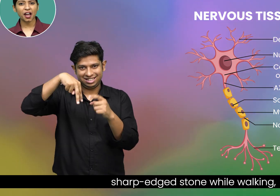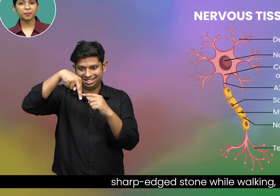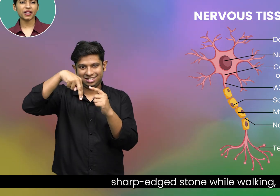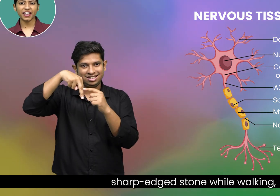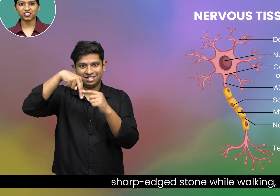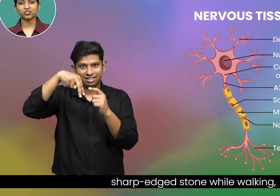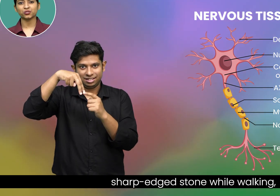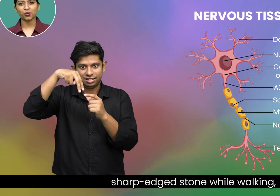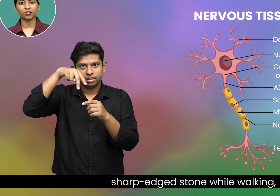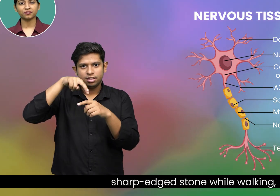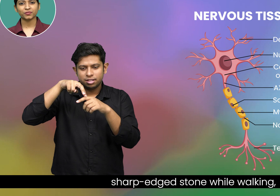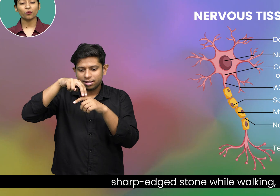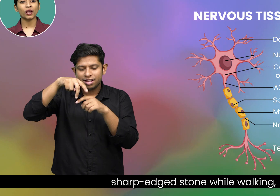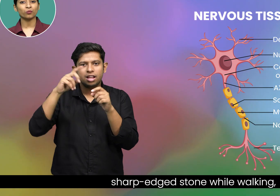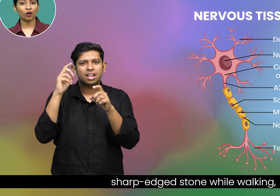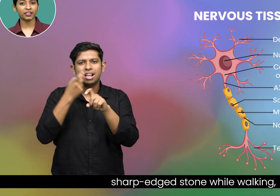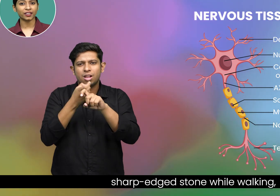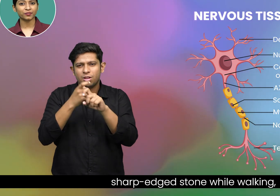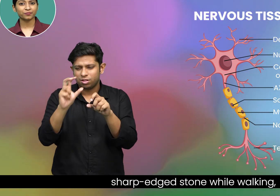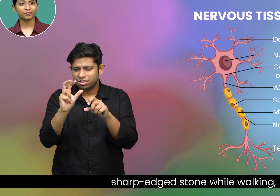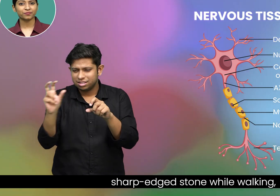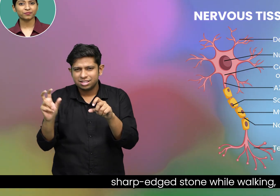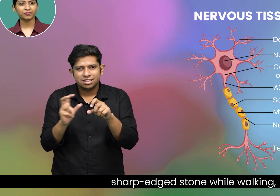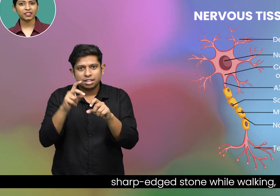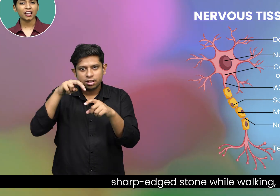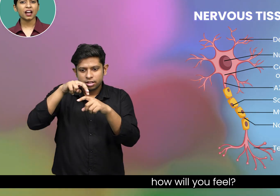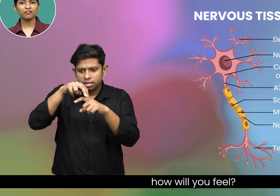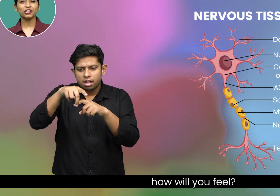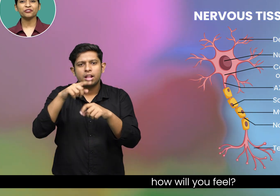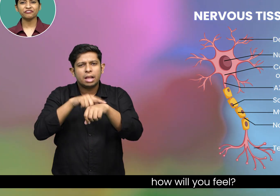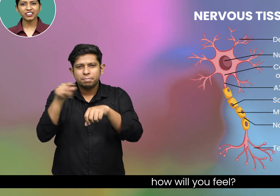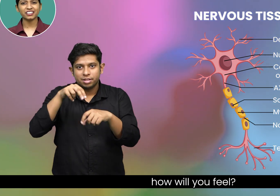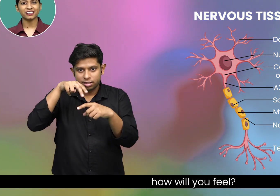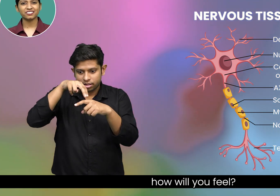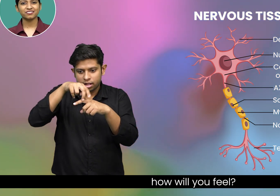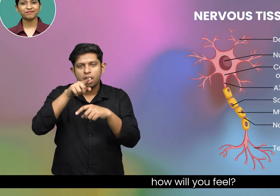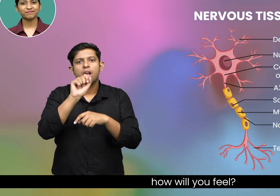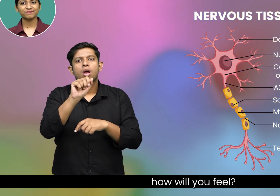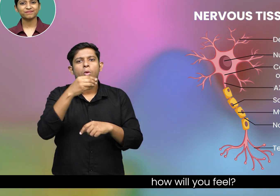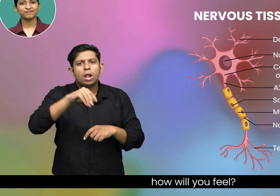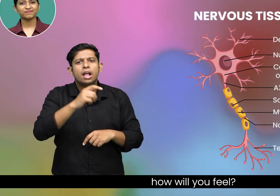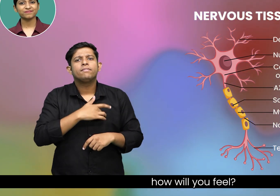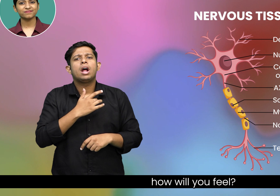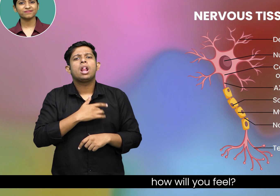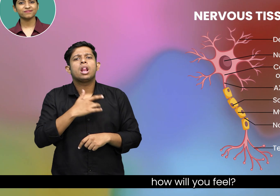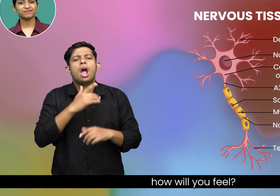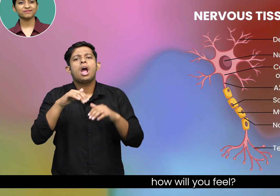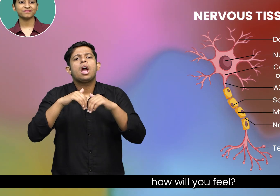a sharp-edged stone while walking, how will you feel?